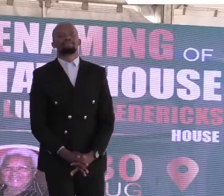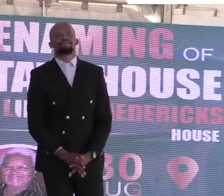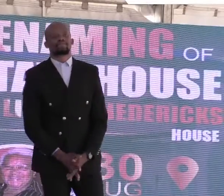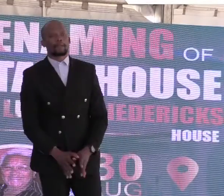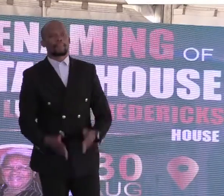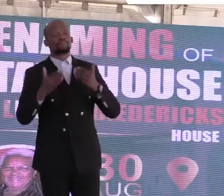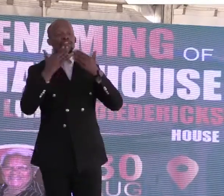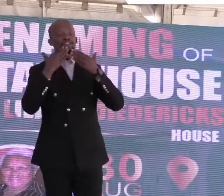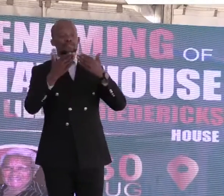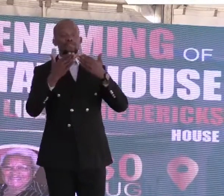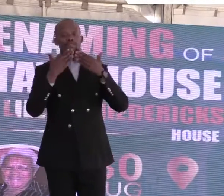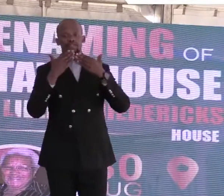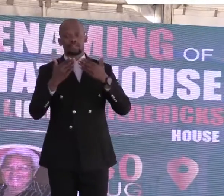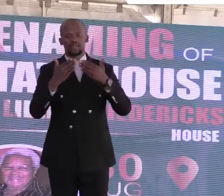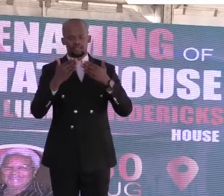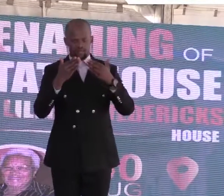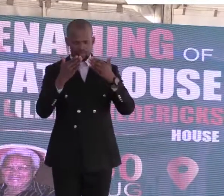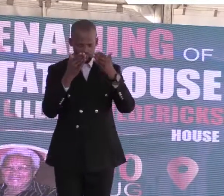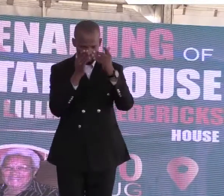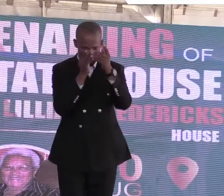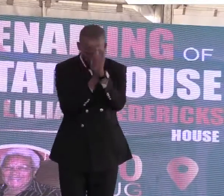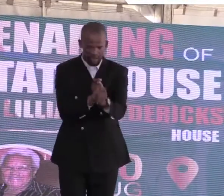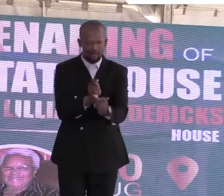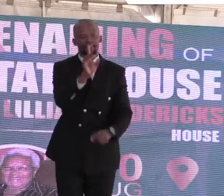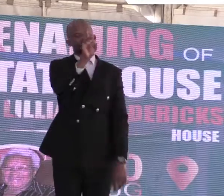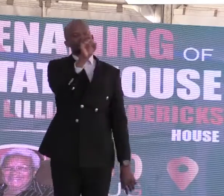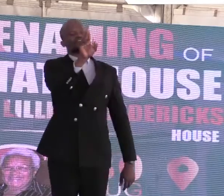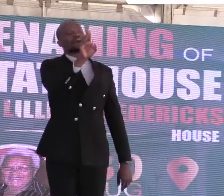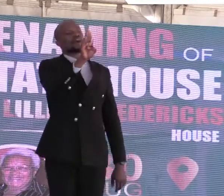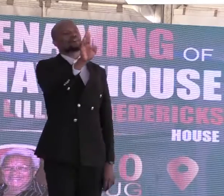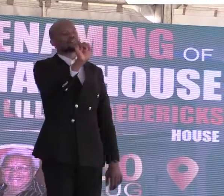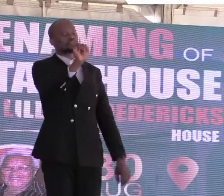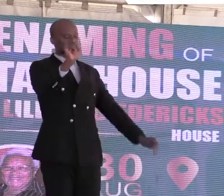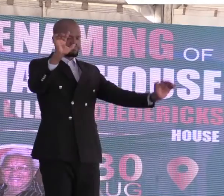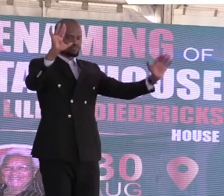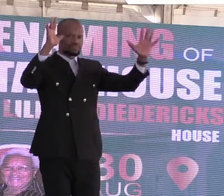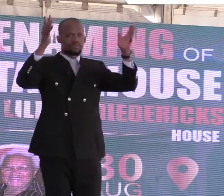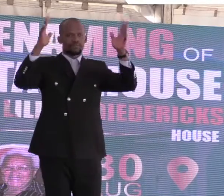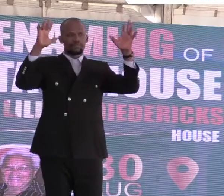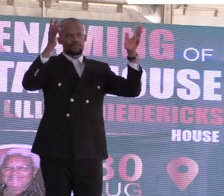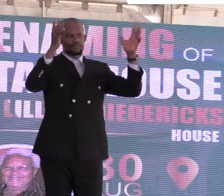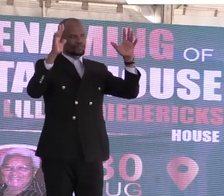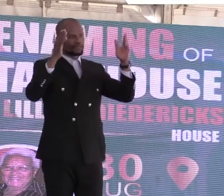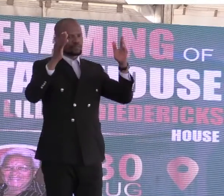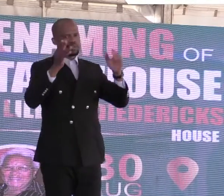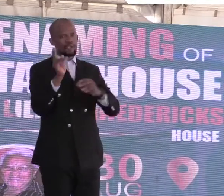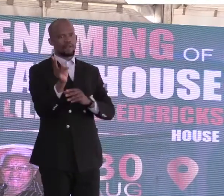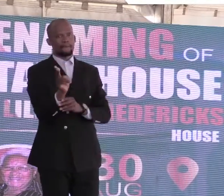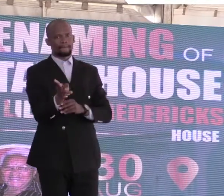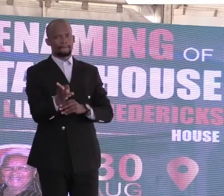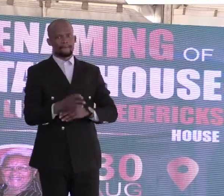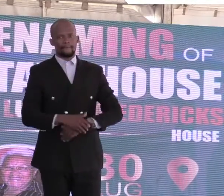Thank you so much, Honorable Duba. Another round of applause, please.